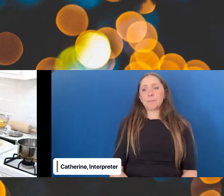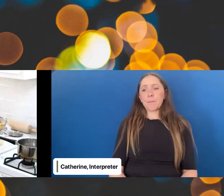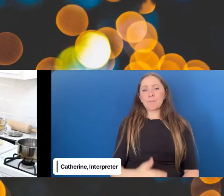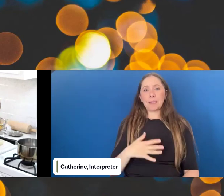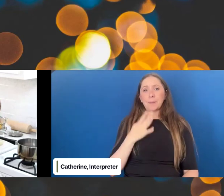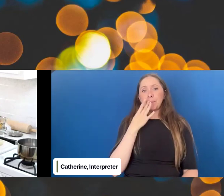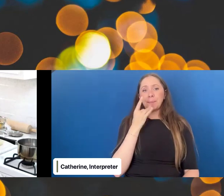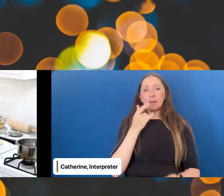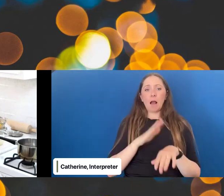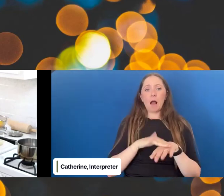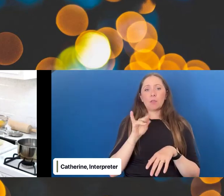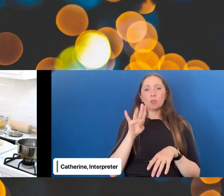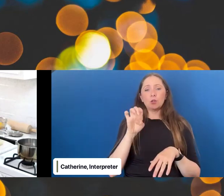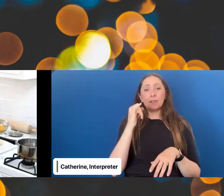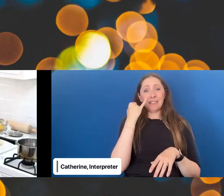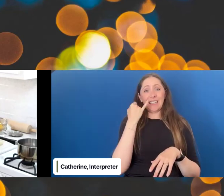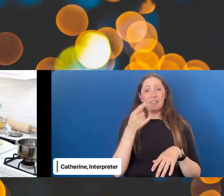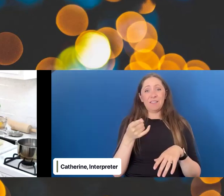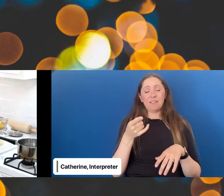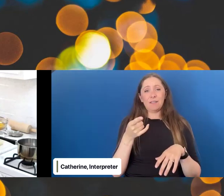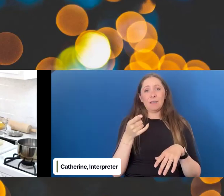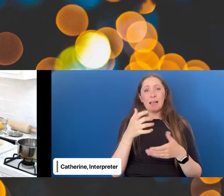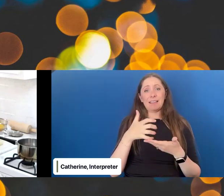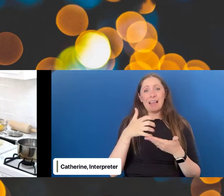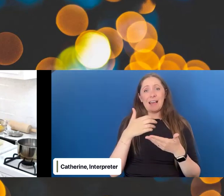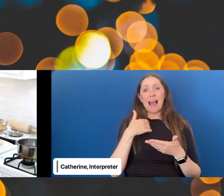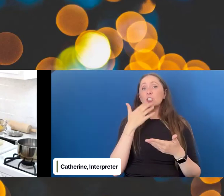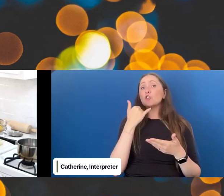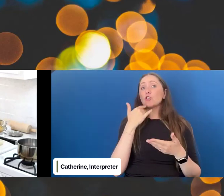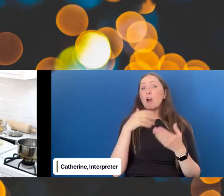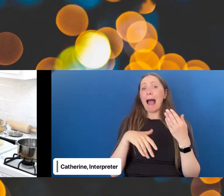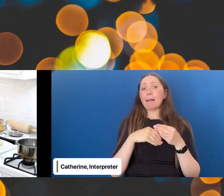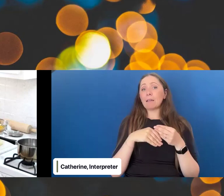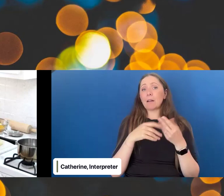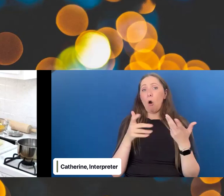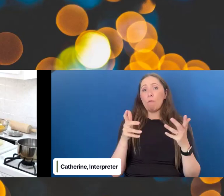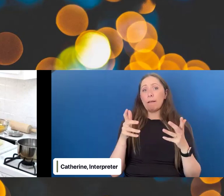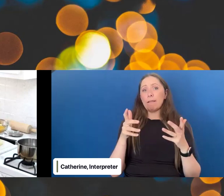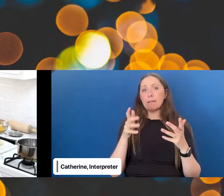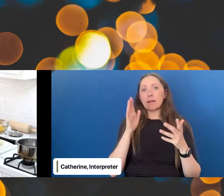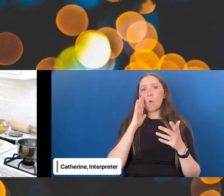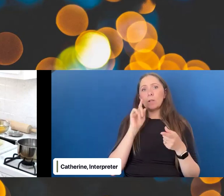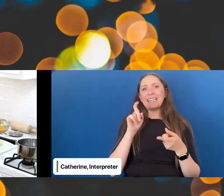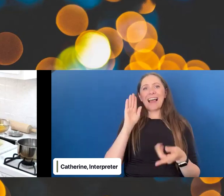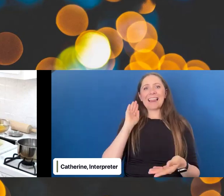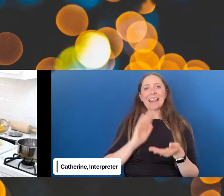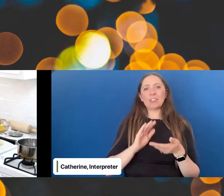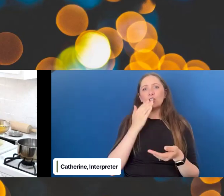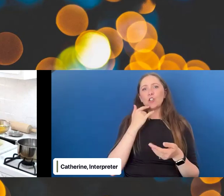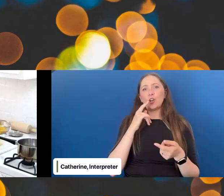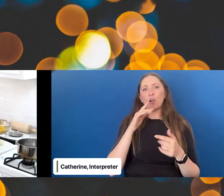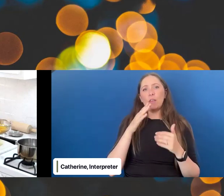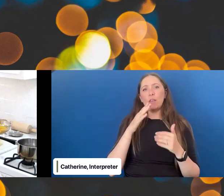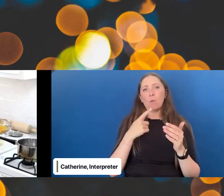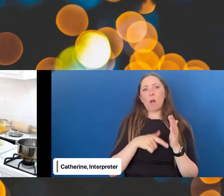Yummy, yummy peach juice. If your peach juice or peach can has sugar added, you're gonna need less sugar than what I'm gonna